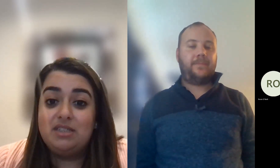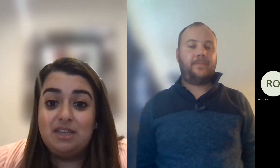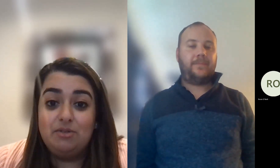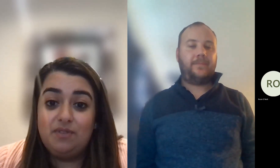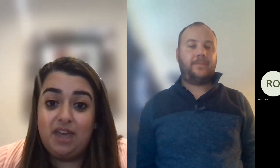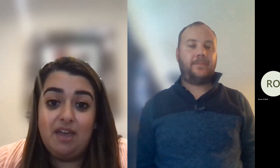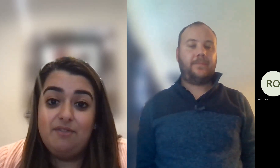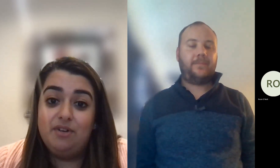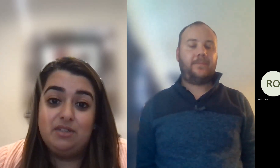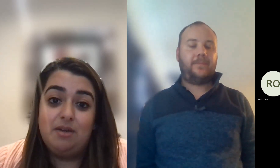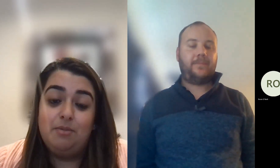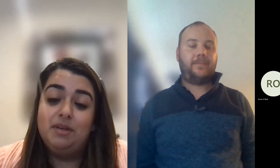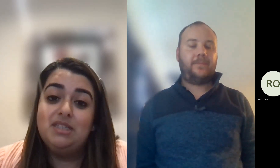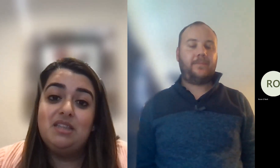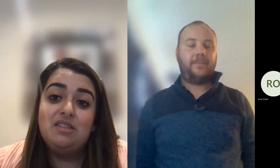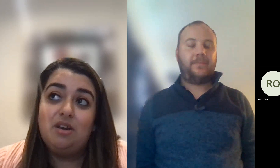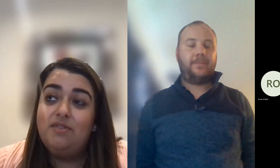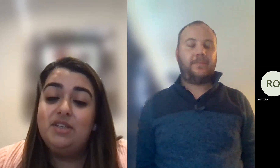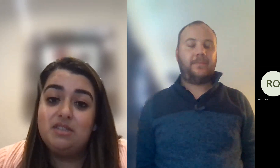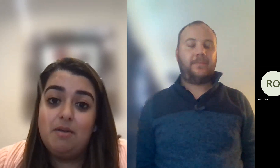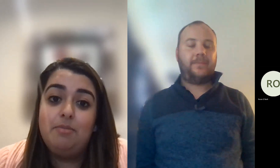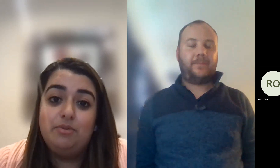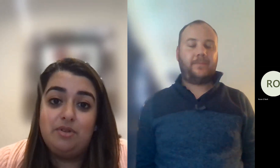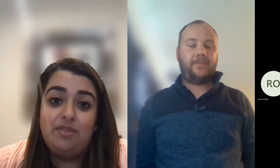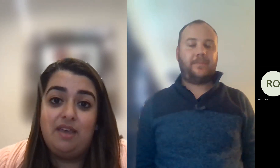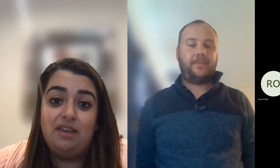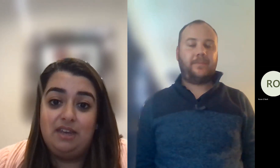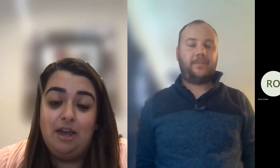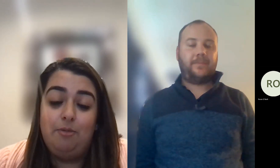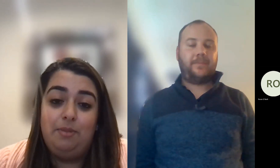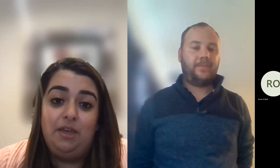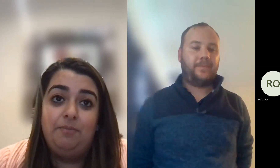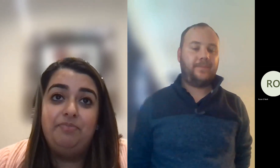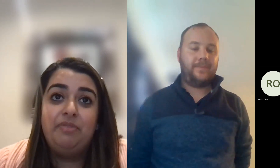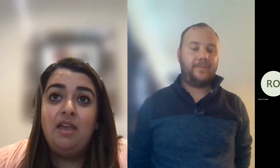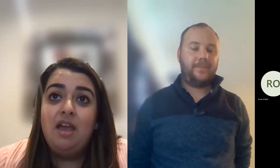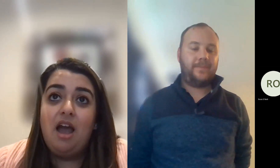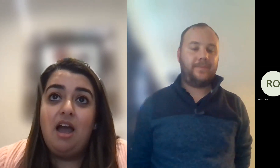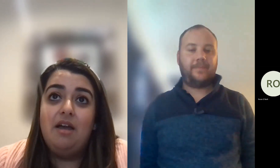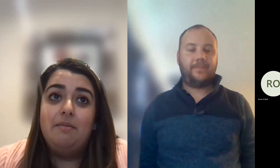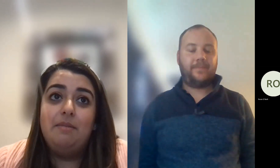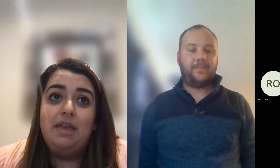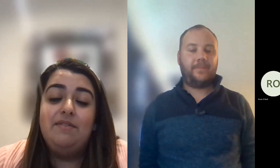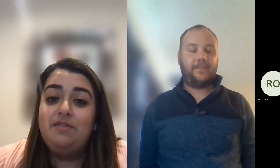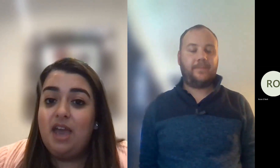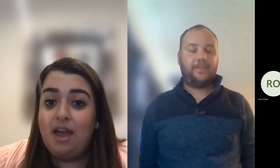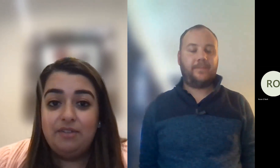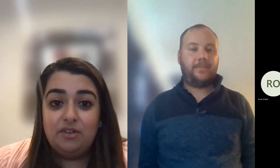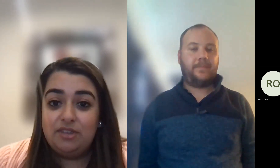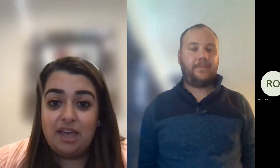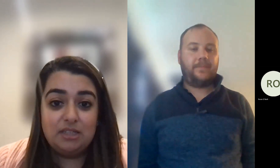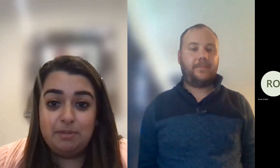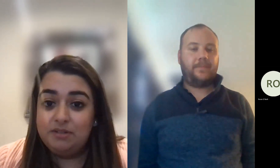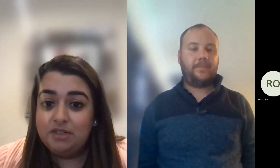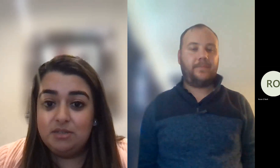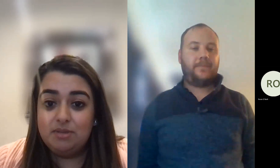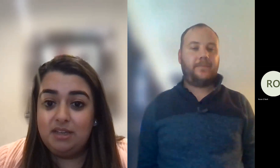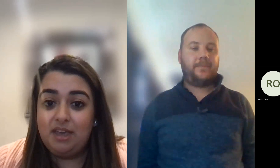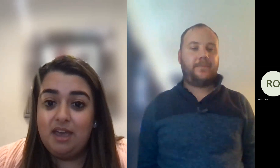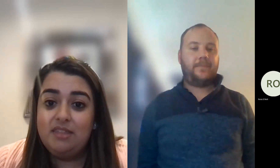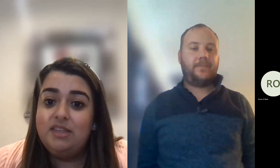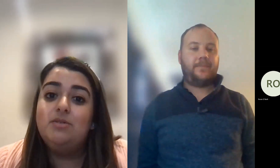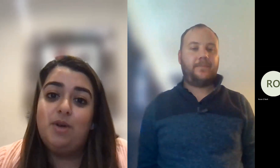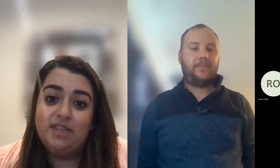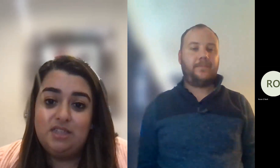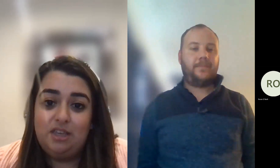have a look at Skills for Care, for example, because there's a lot of examples on there that can help you. Even if you haven't got that experience